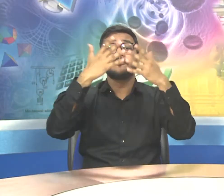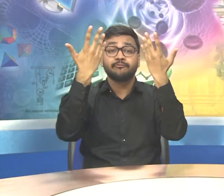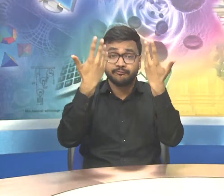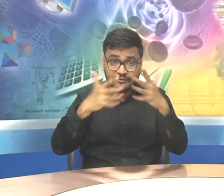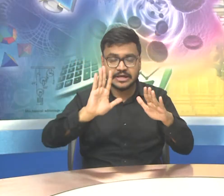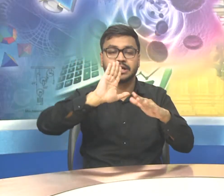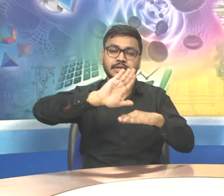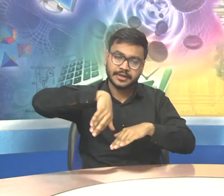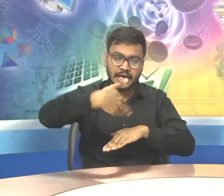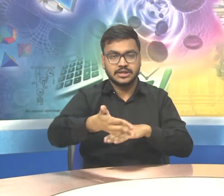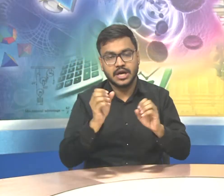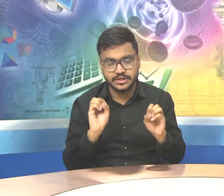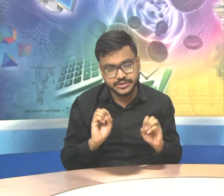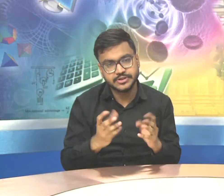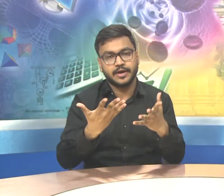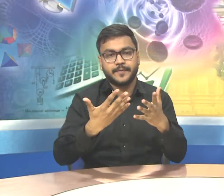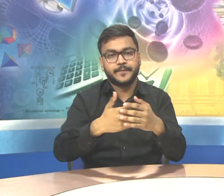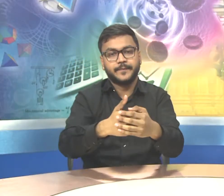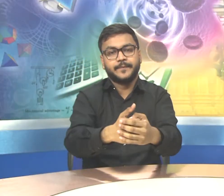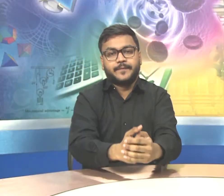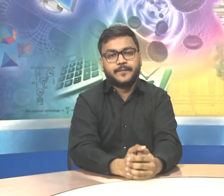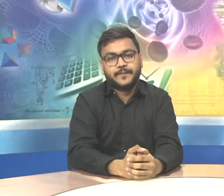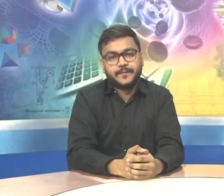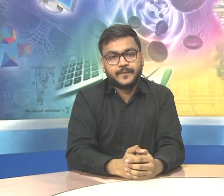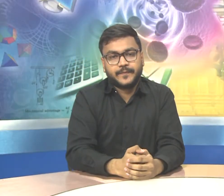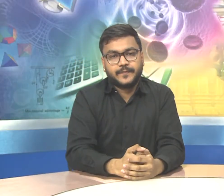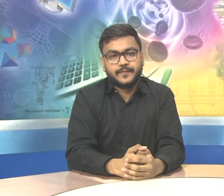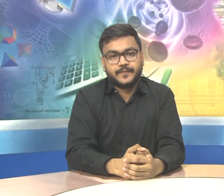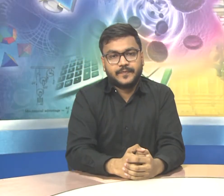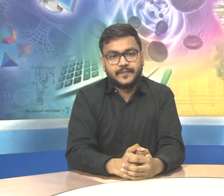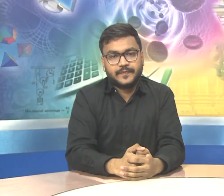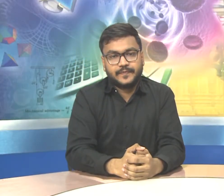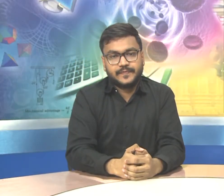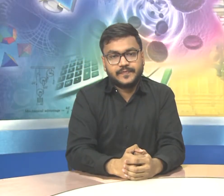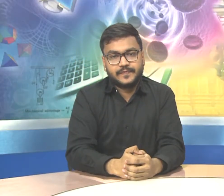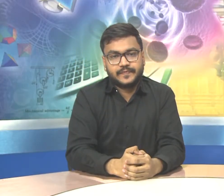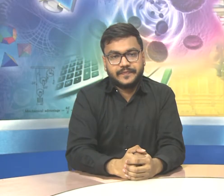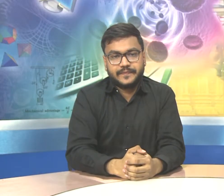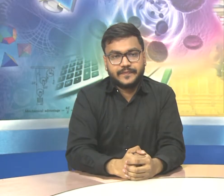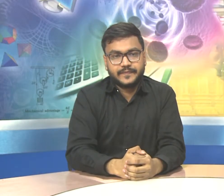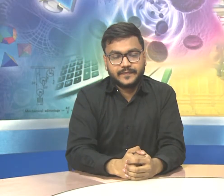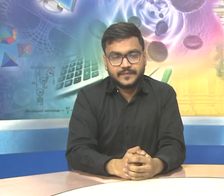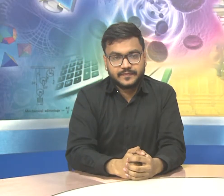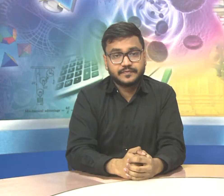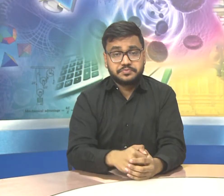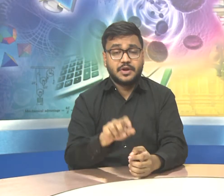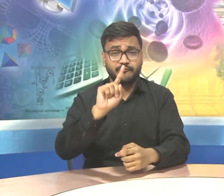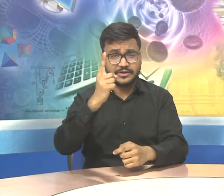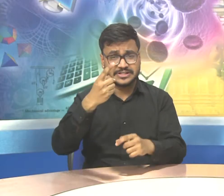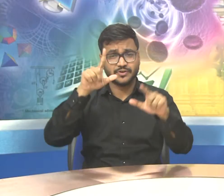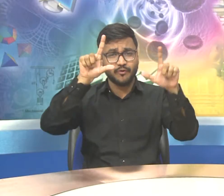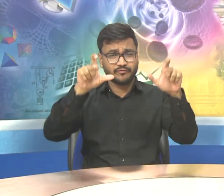Before learning the chapter, we will look some difficult words. First